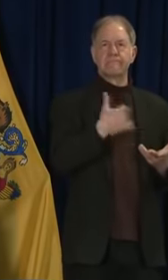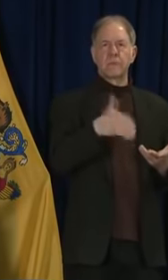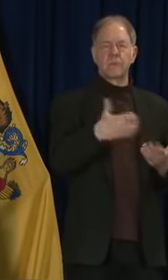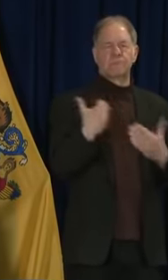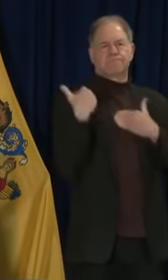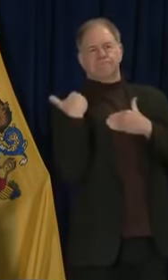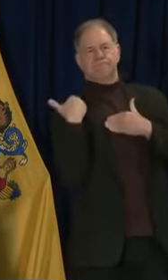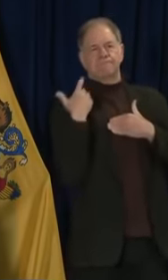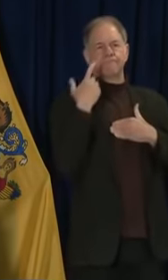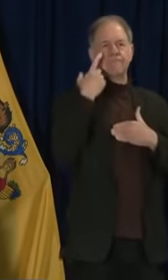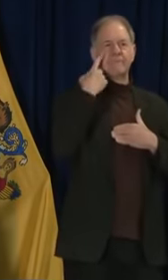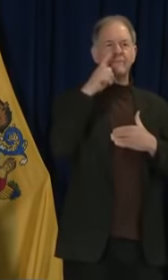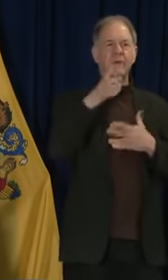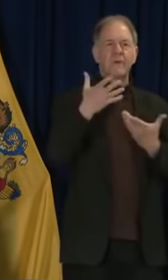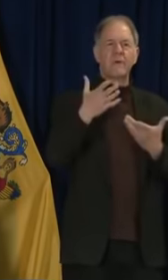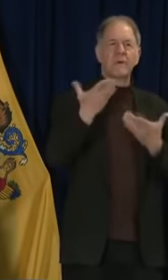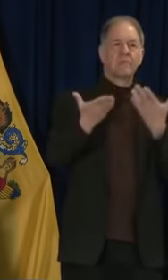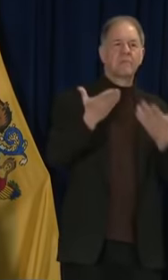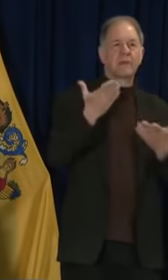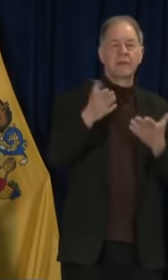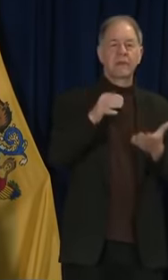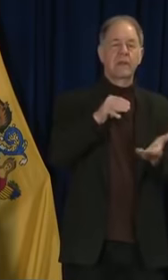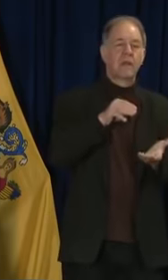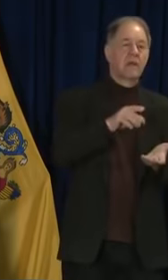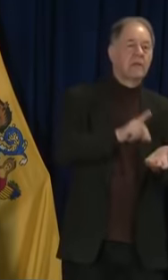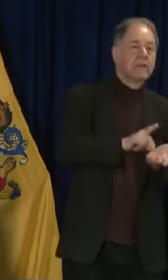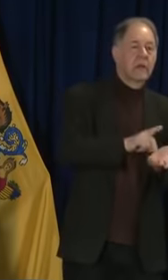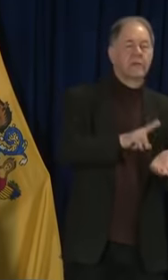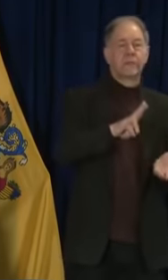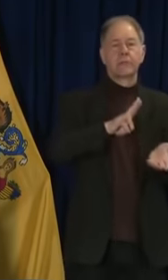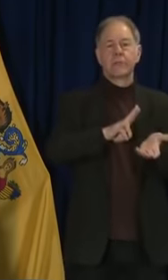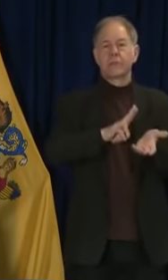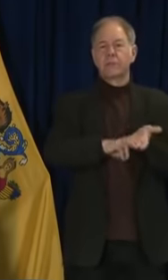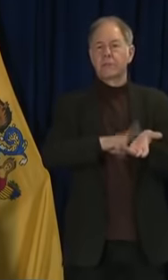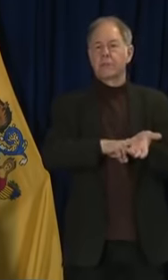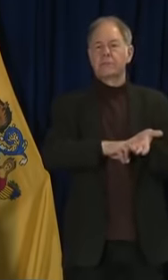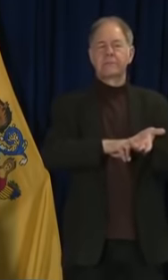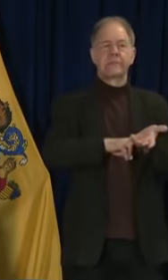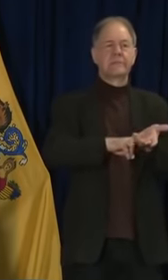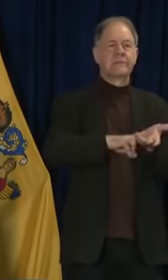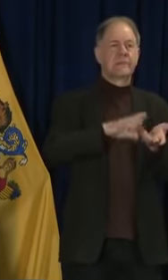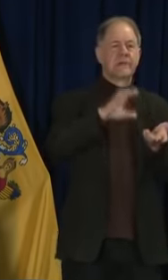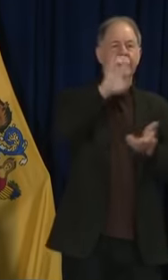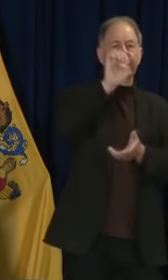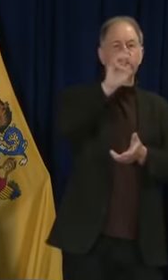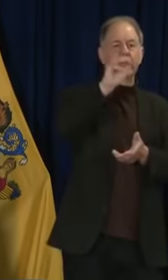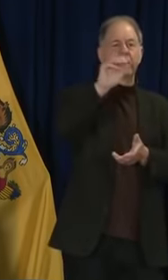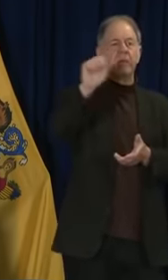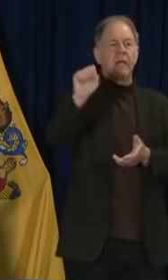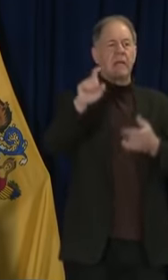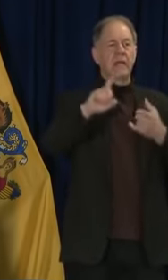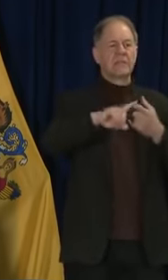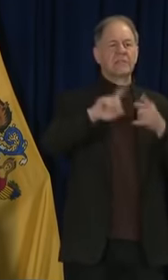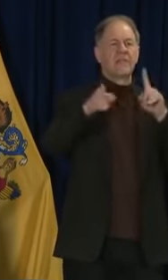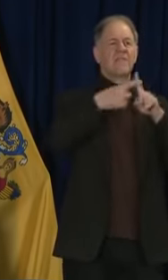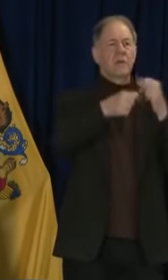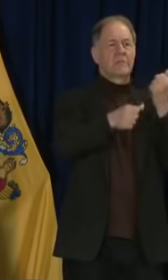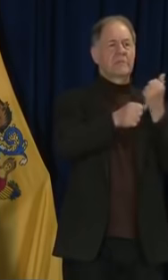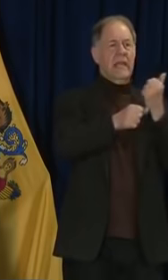particularly first responders and healthcare workers, of which we have a disproportionate amount in our workforce. And when you add to